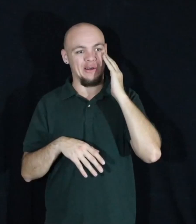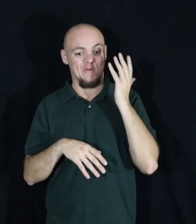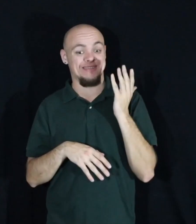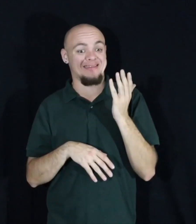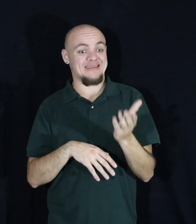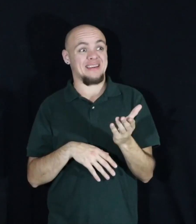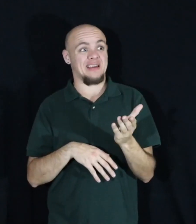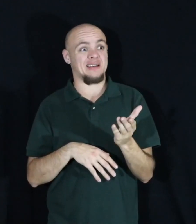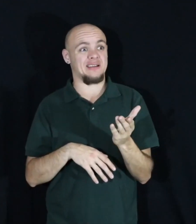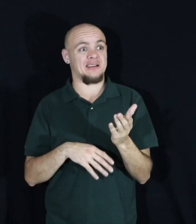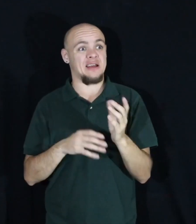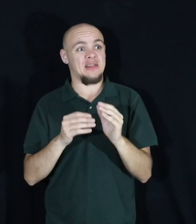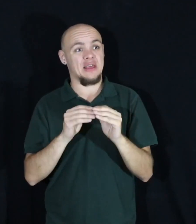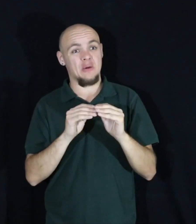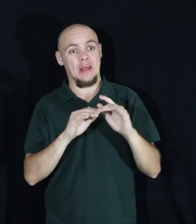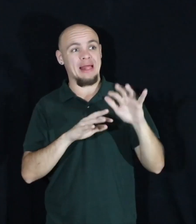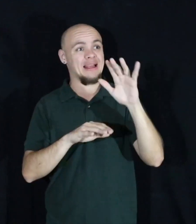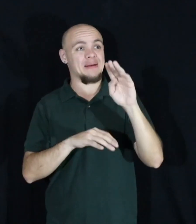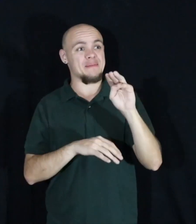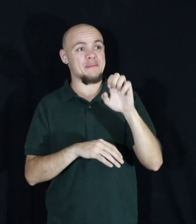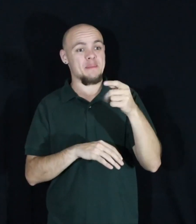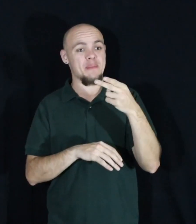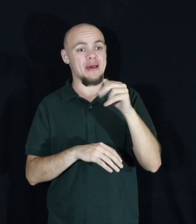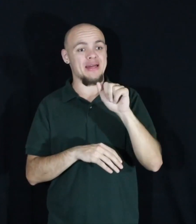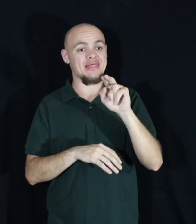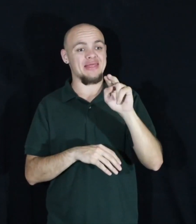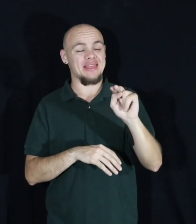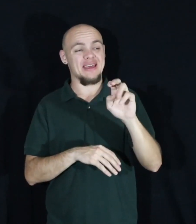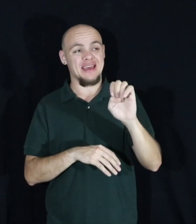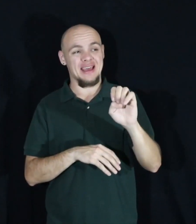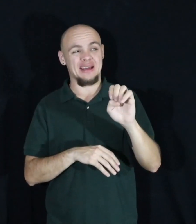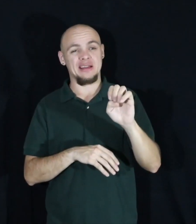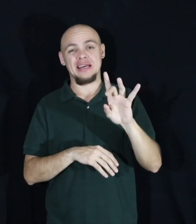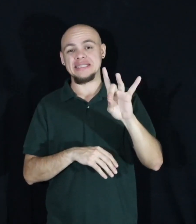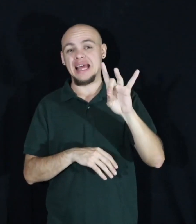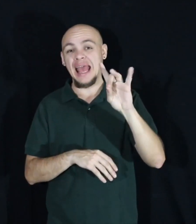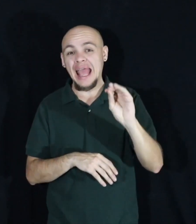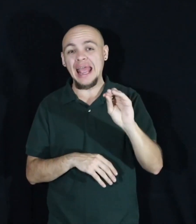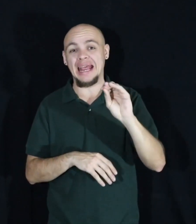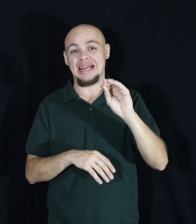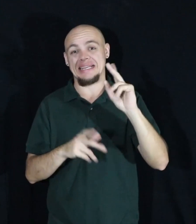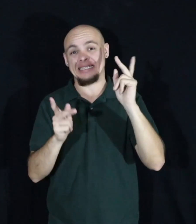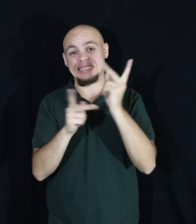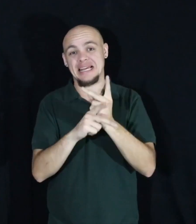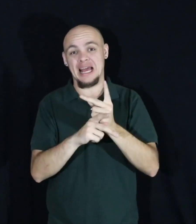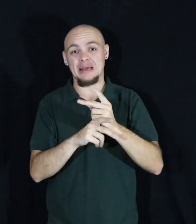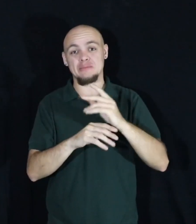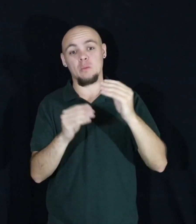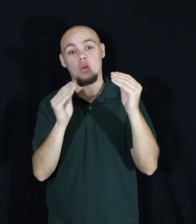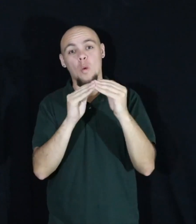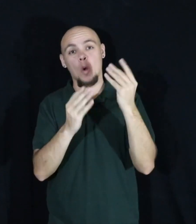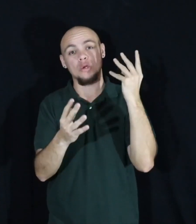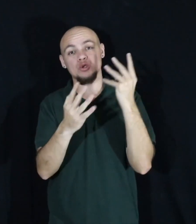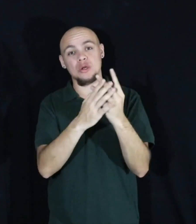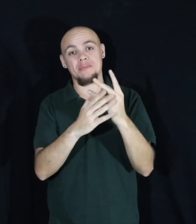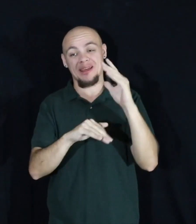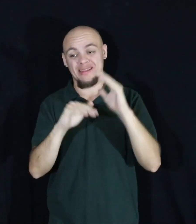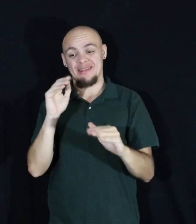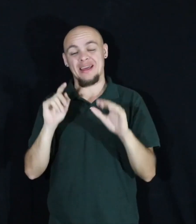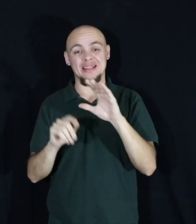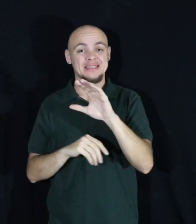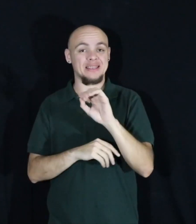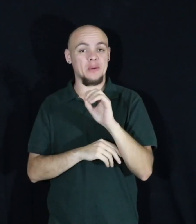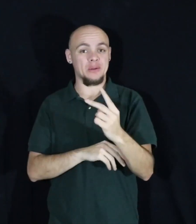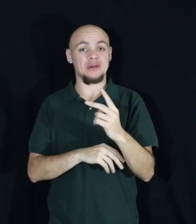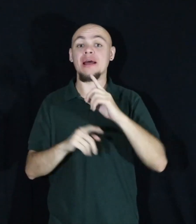there, they release methane, which is 80 times more heat trapping than carbon dioxide? The answer was